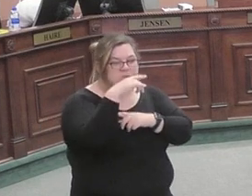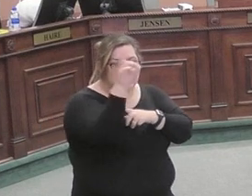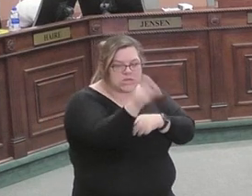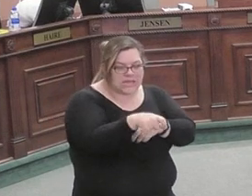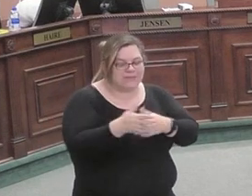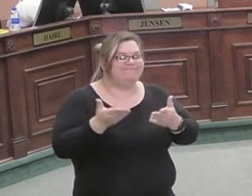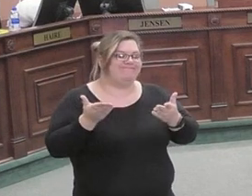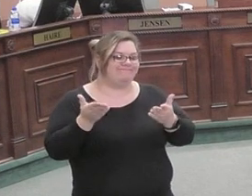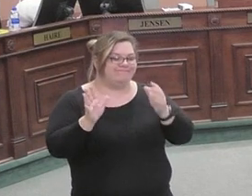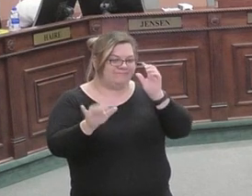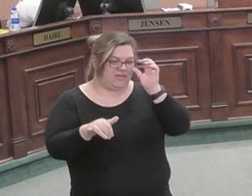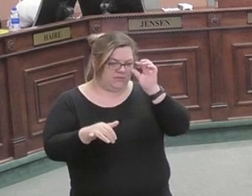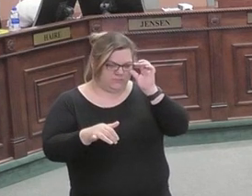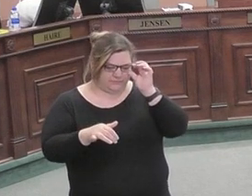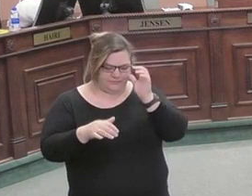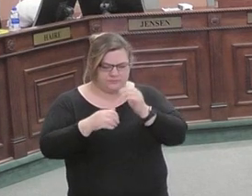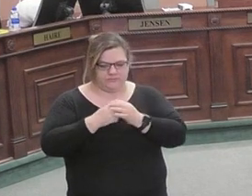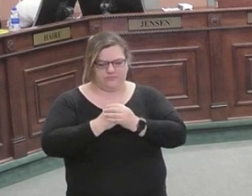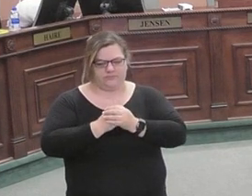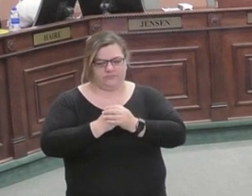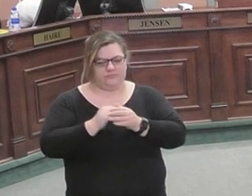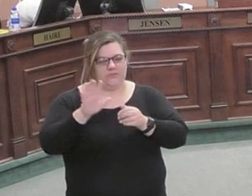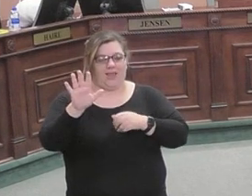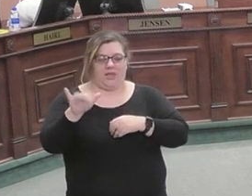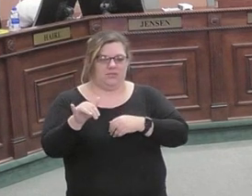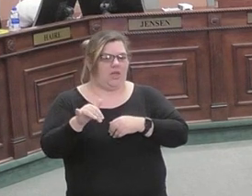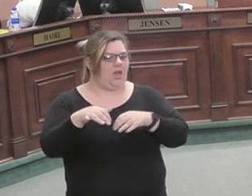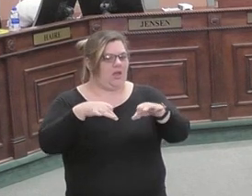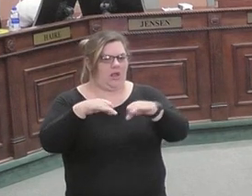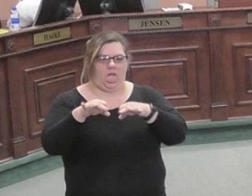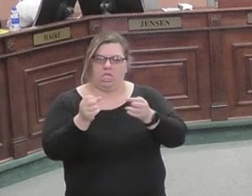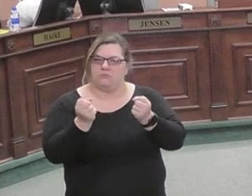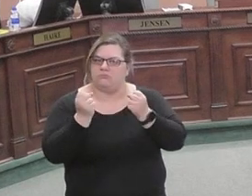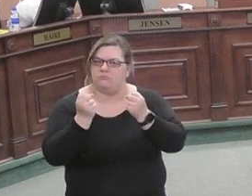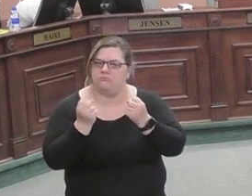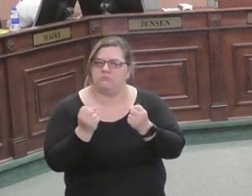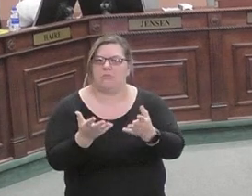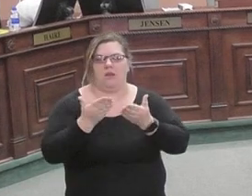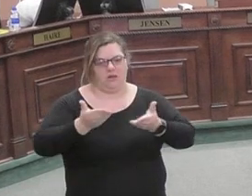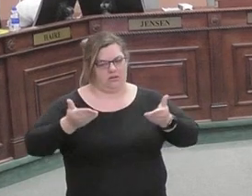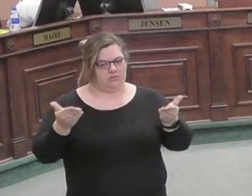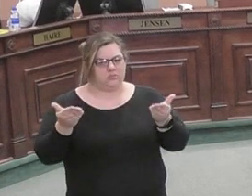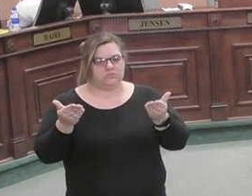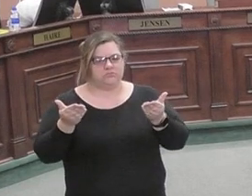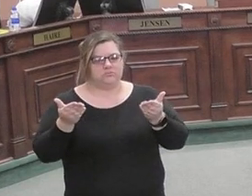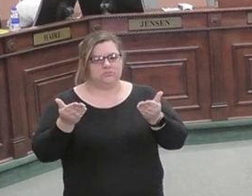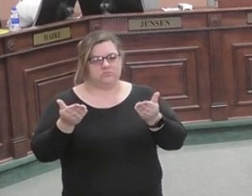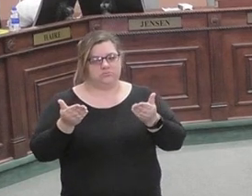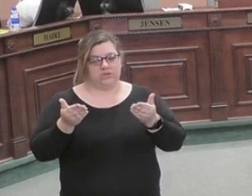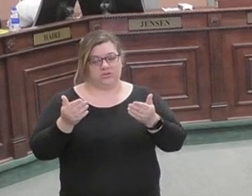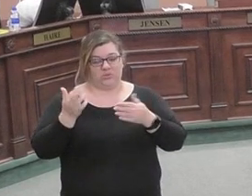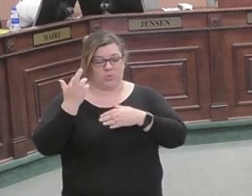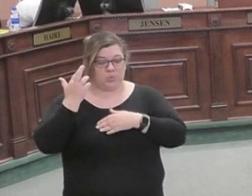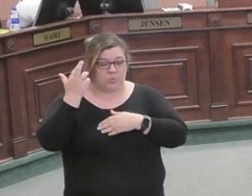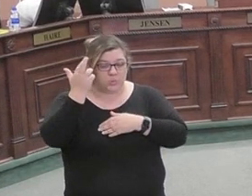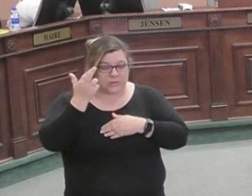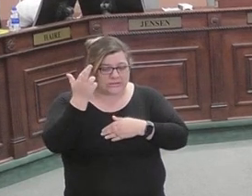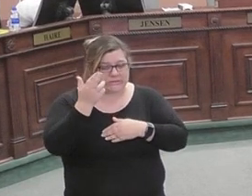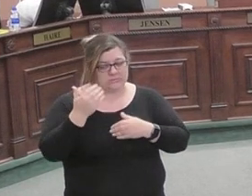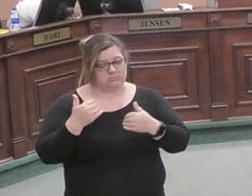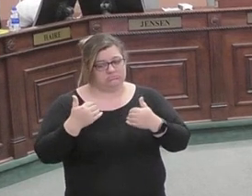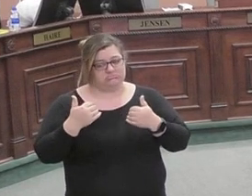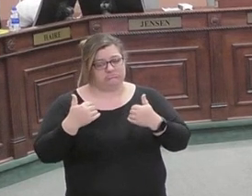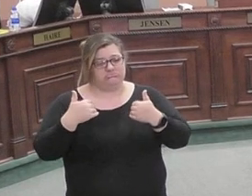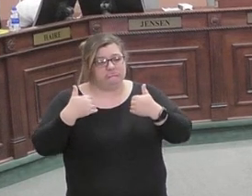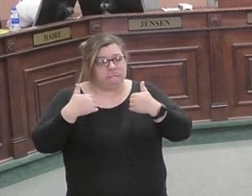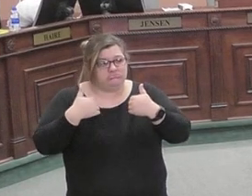non-essential. That covers a lot. It tells us that those are reasons and provisions, along with the things that we